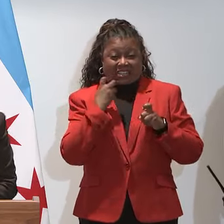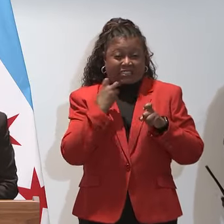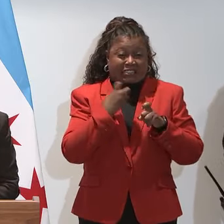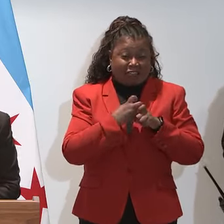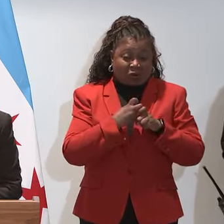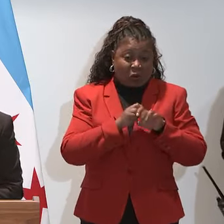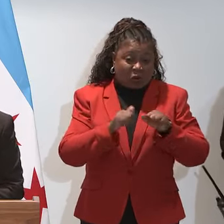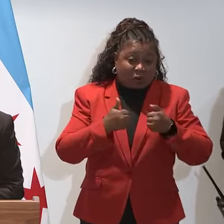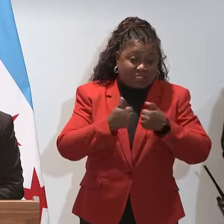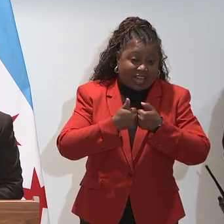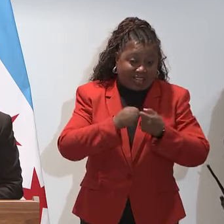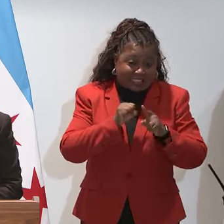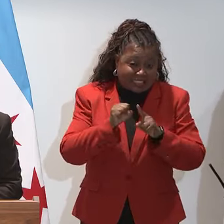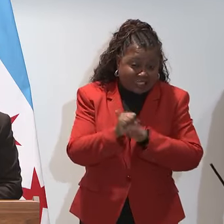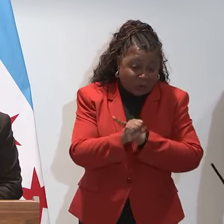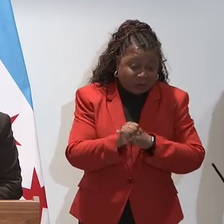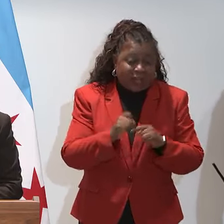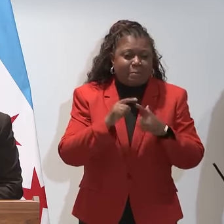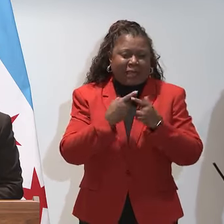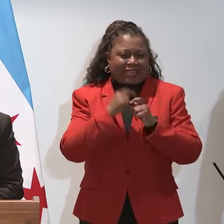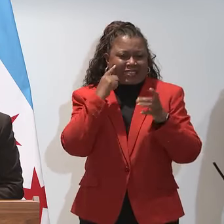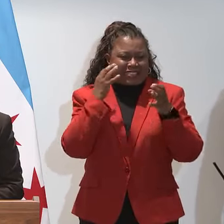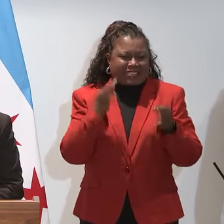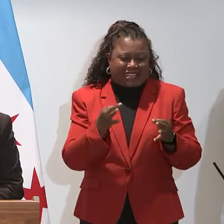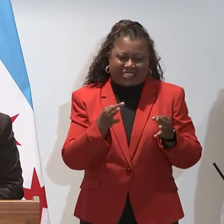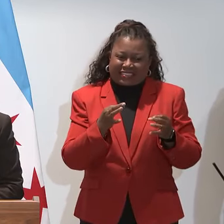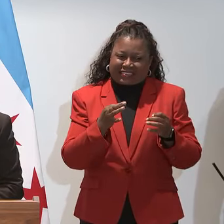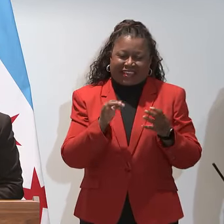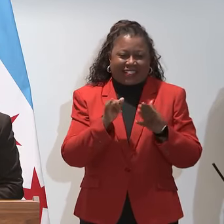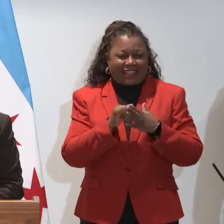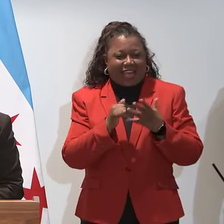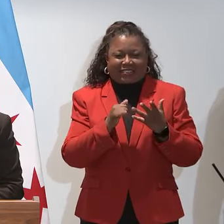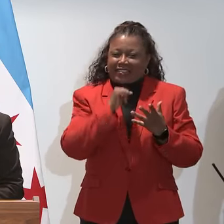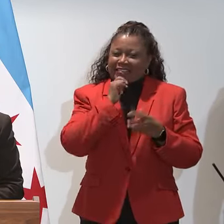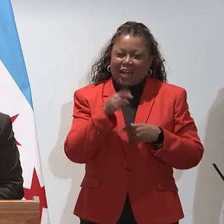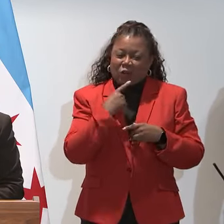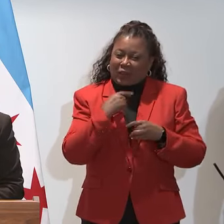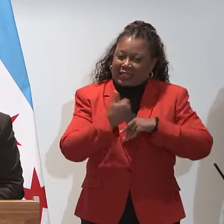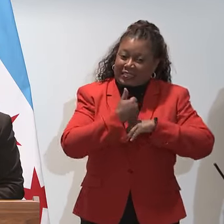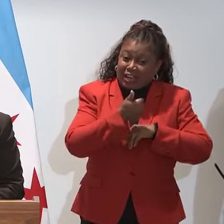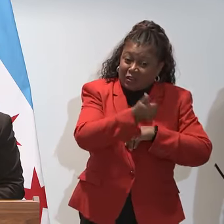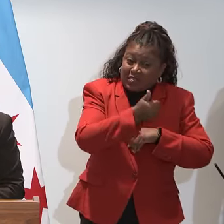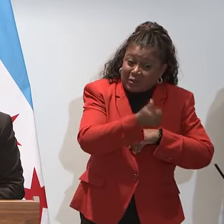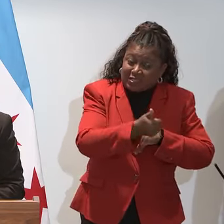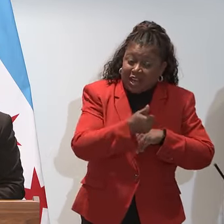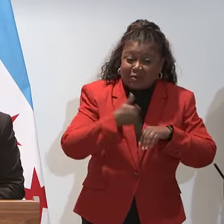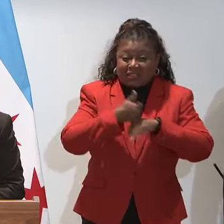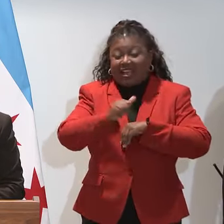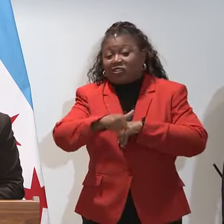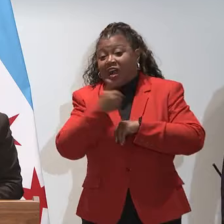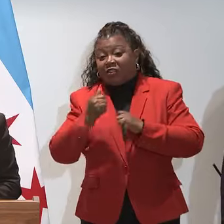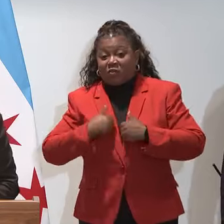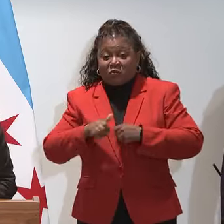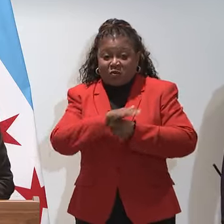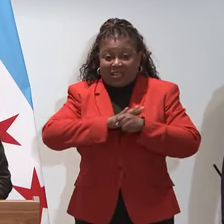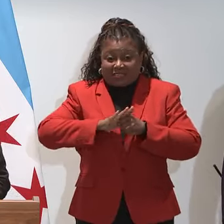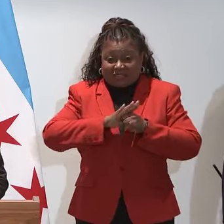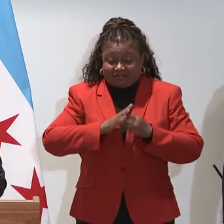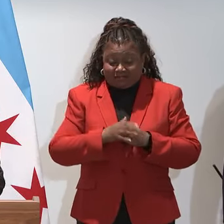difficult or challenging circumstance, making decisions that not only endanger themselves, but other residents around